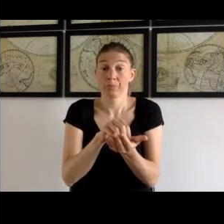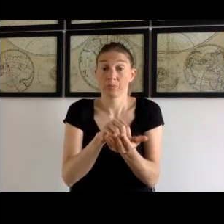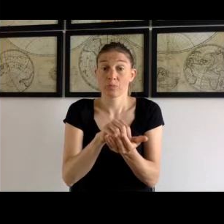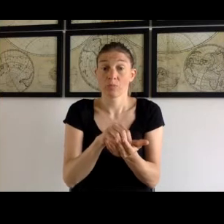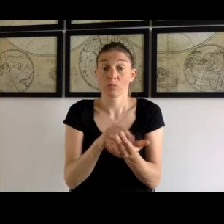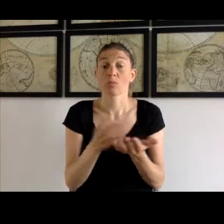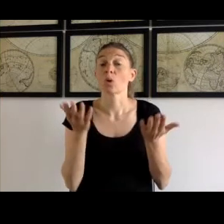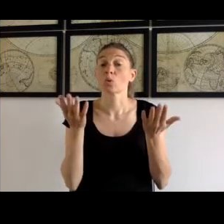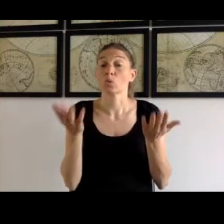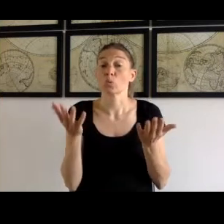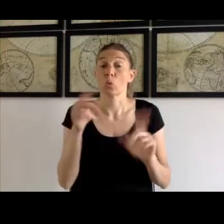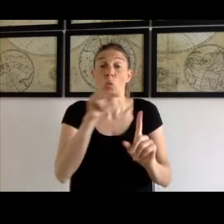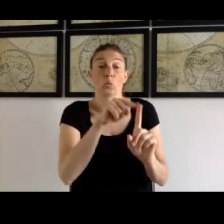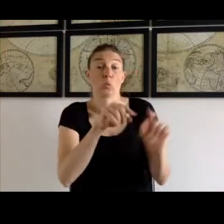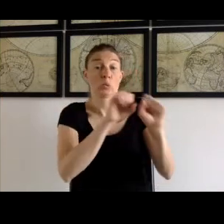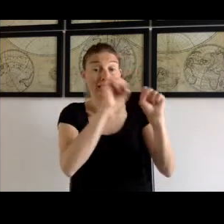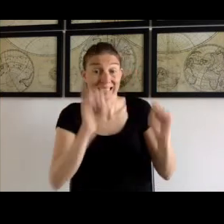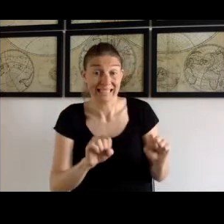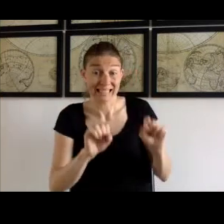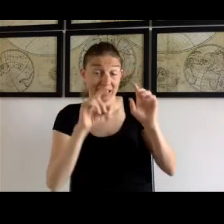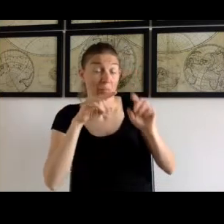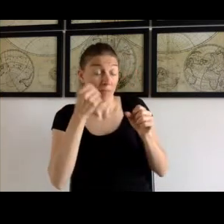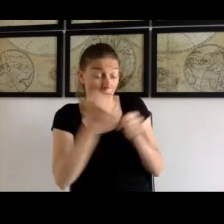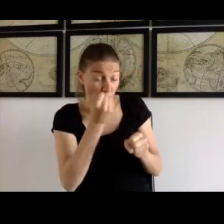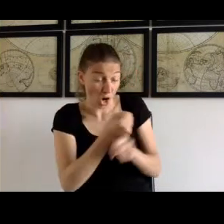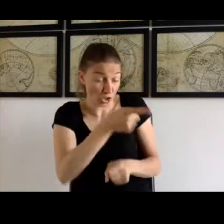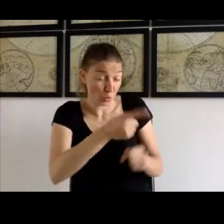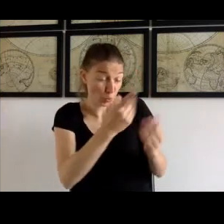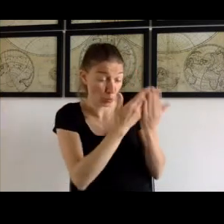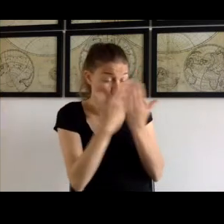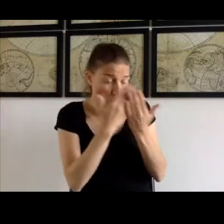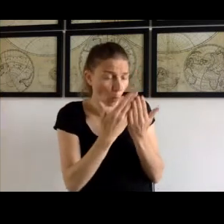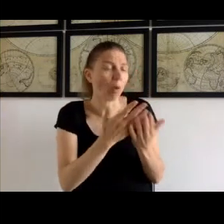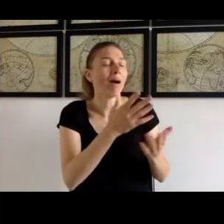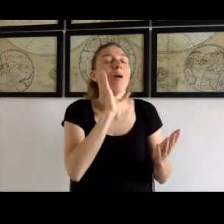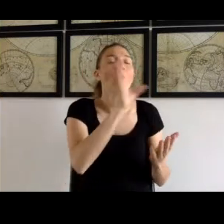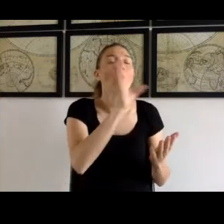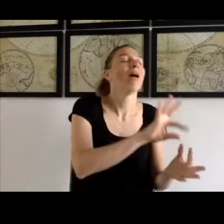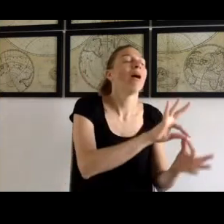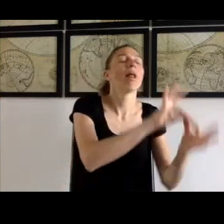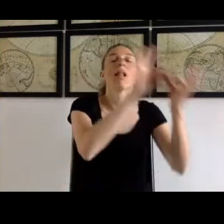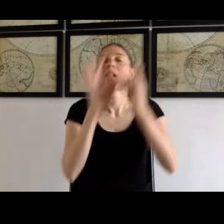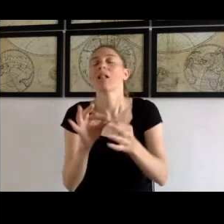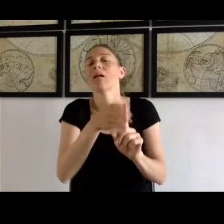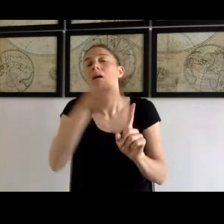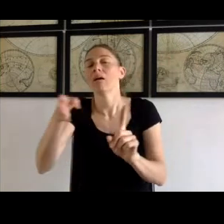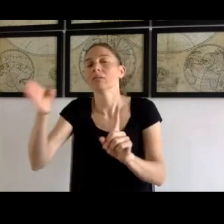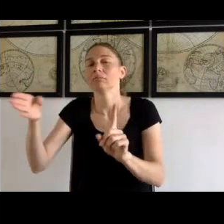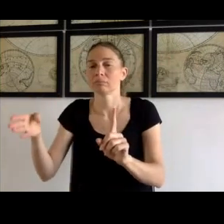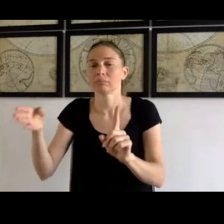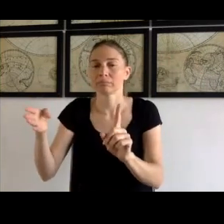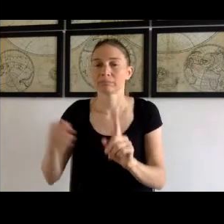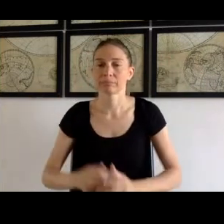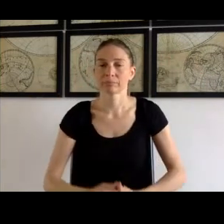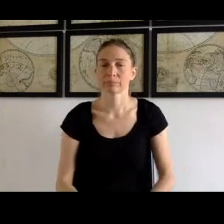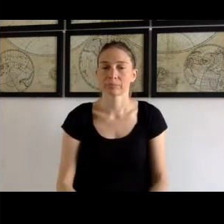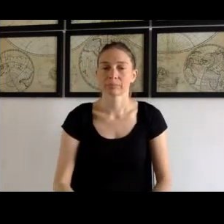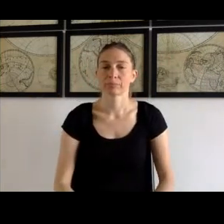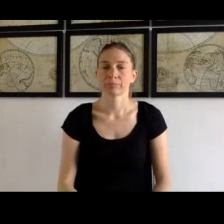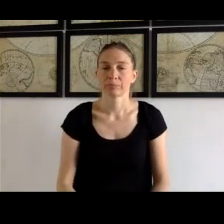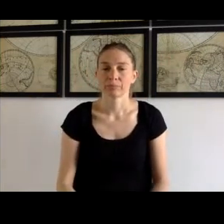Unfortunately, all the activity and the assessment are limited frequently to an idea that